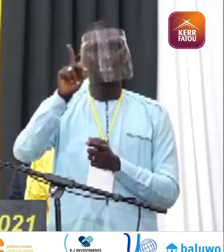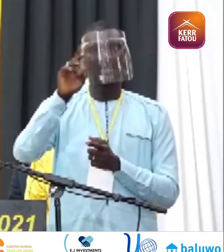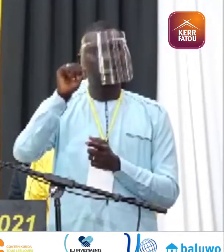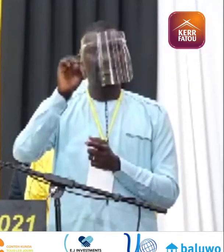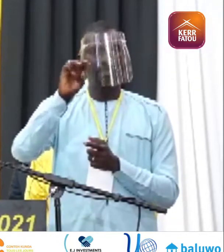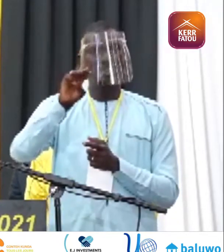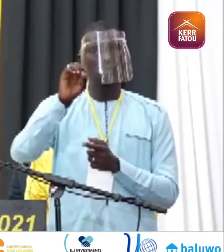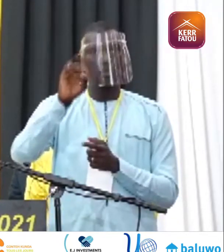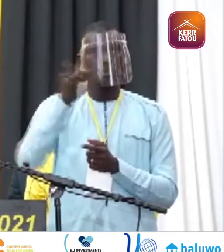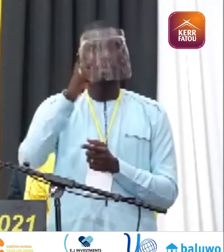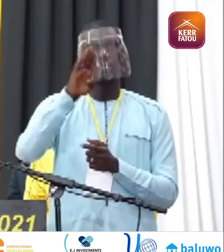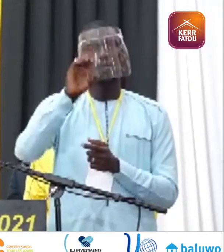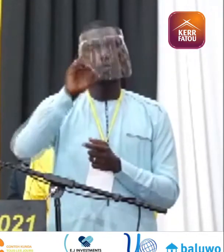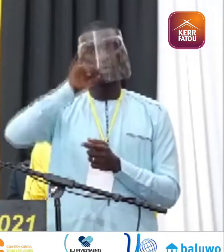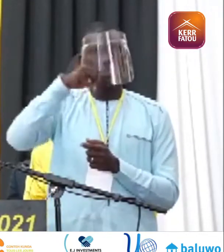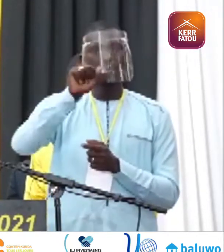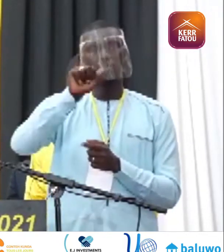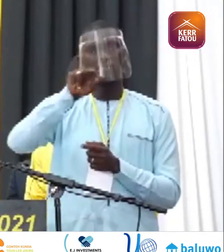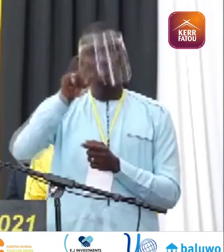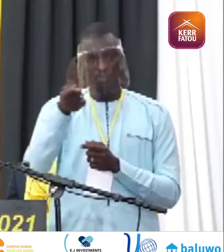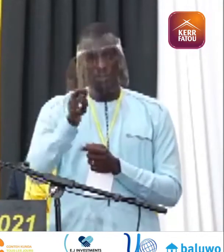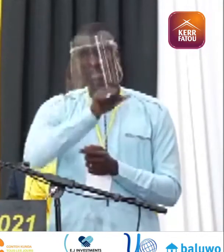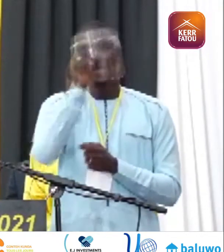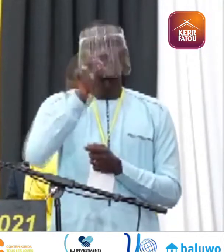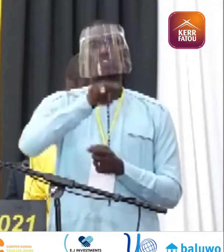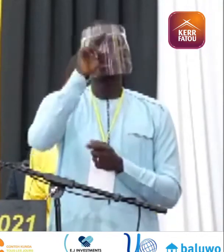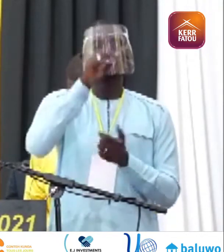from the North Bank region, Michelle Mendy,